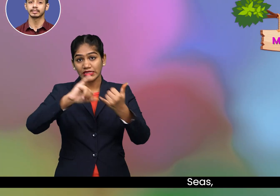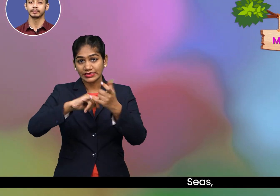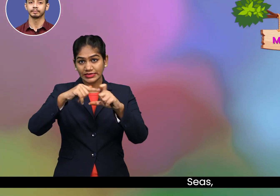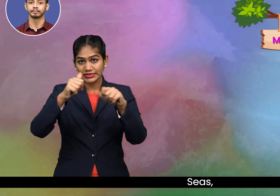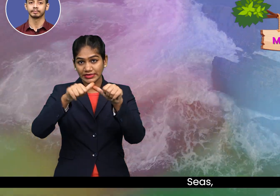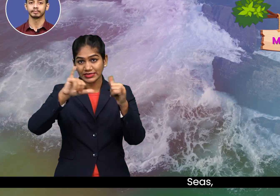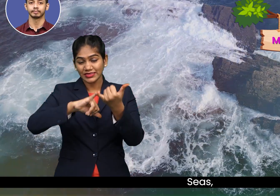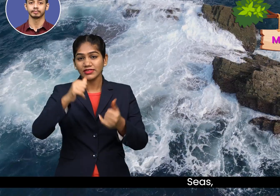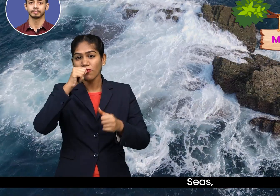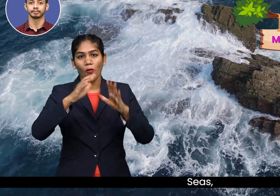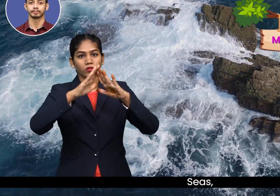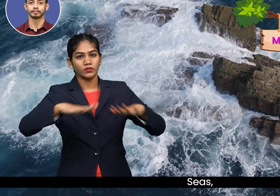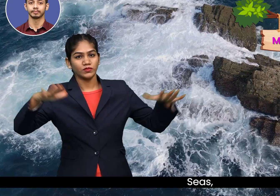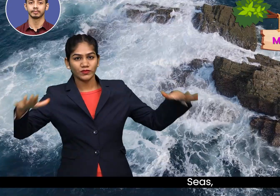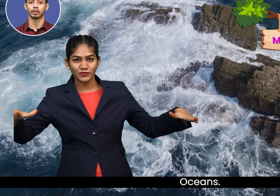seas,